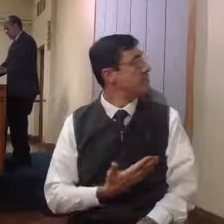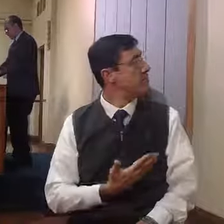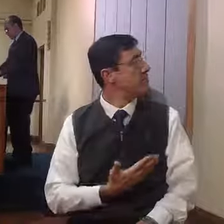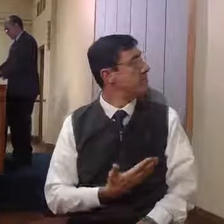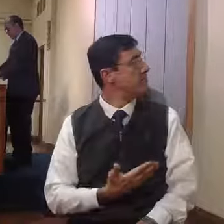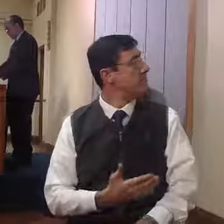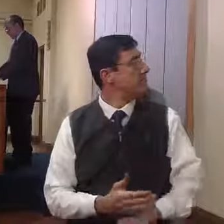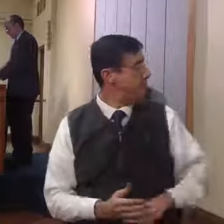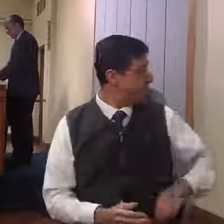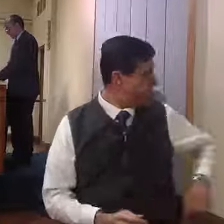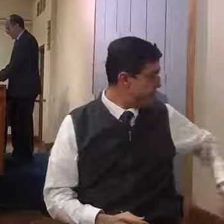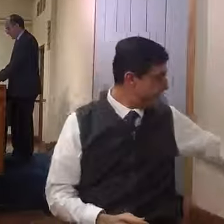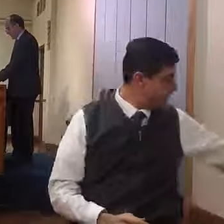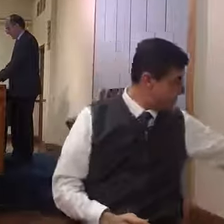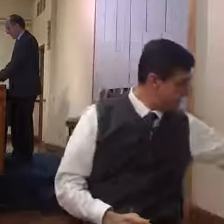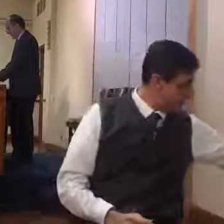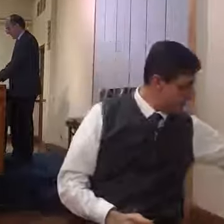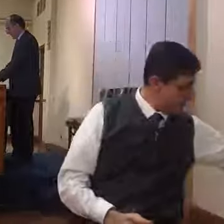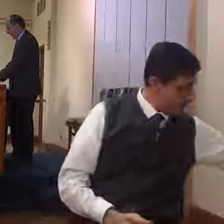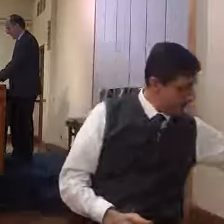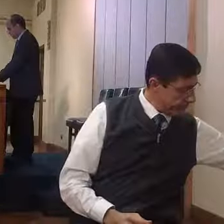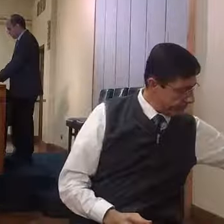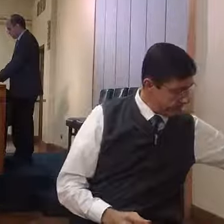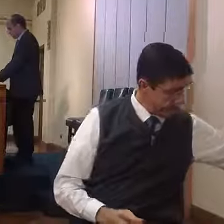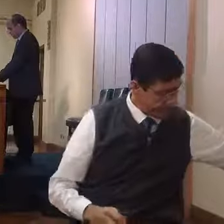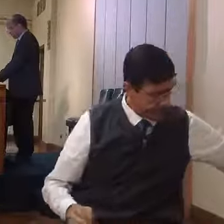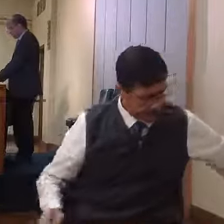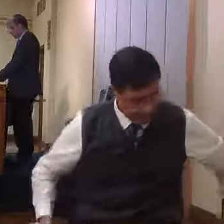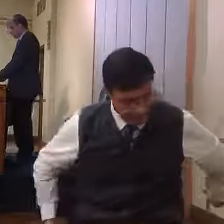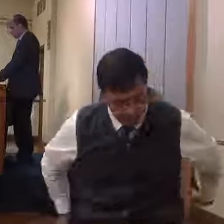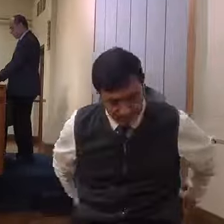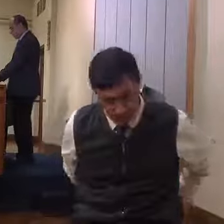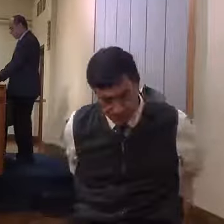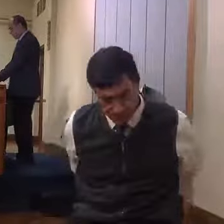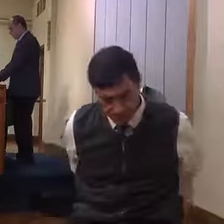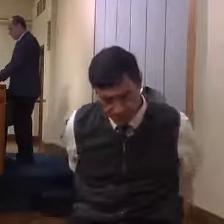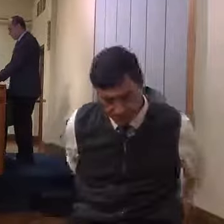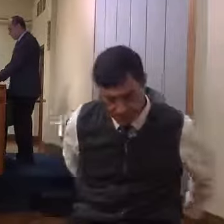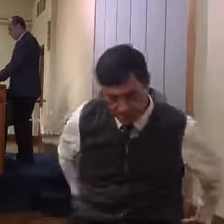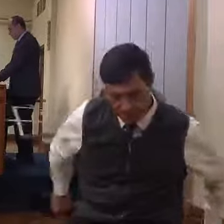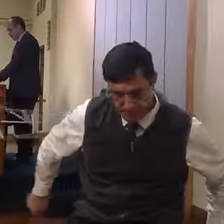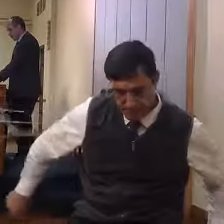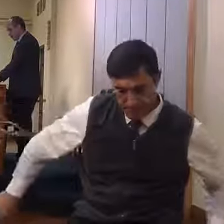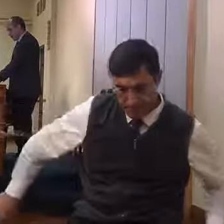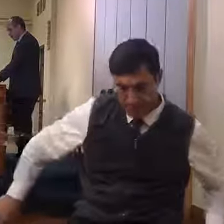Hymn number 575. Jesus, Thy blood and righteousness, my beauty are,